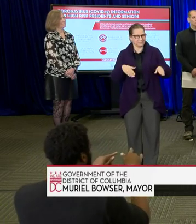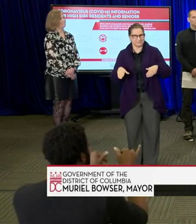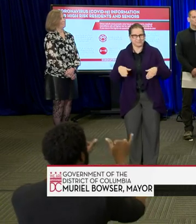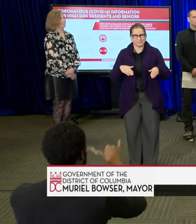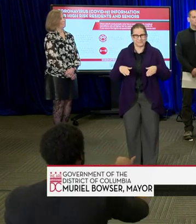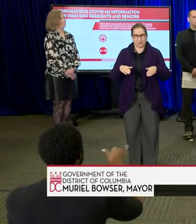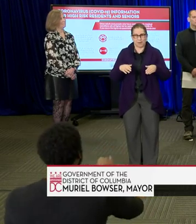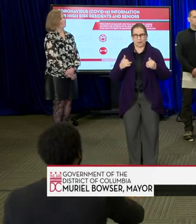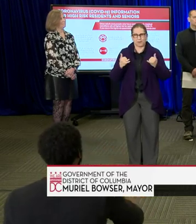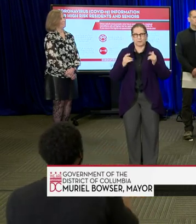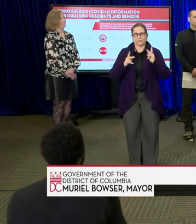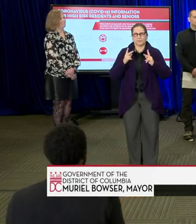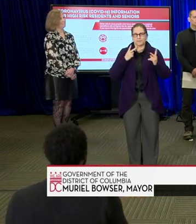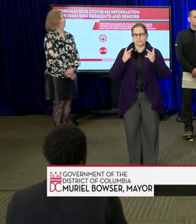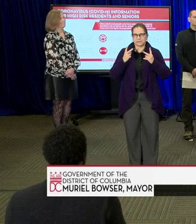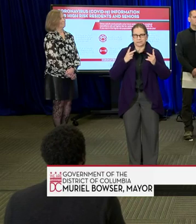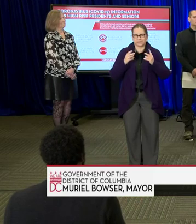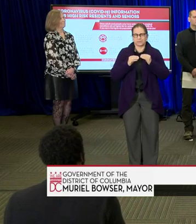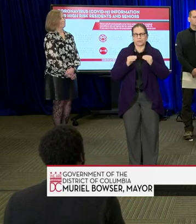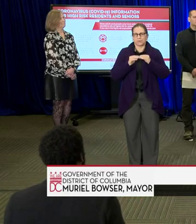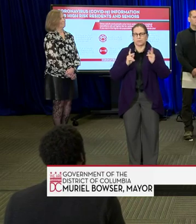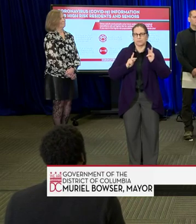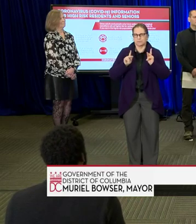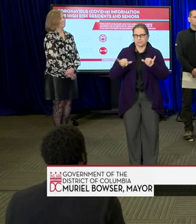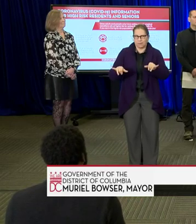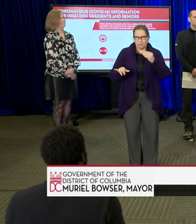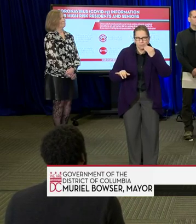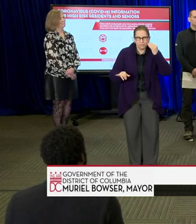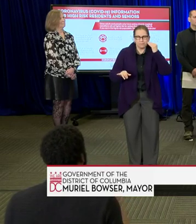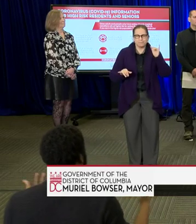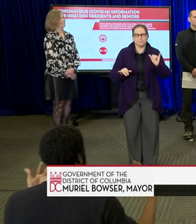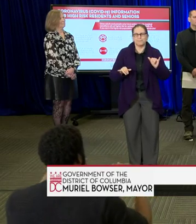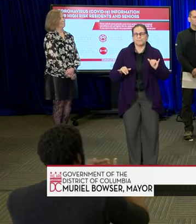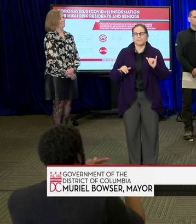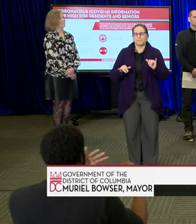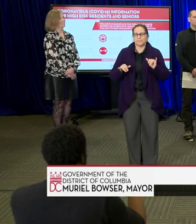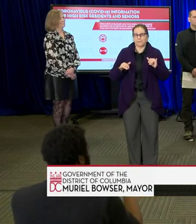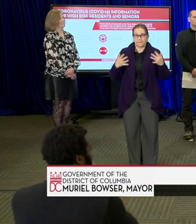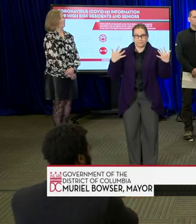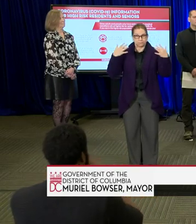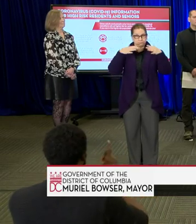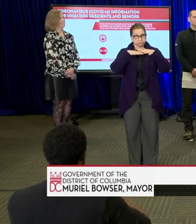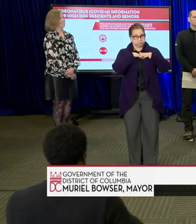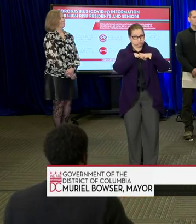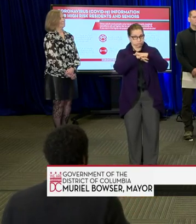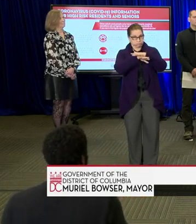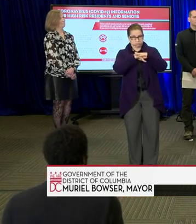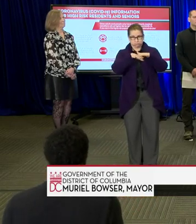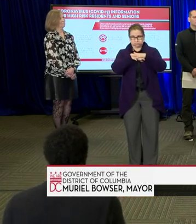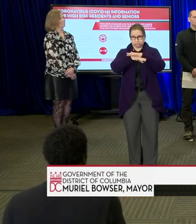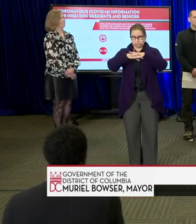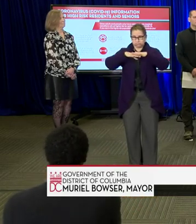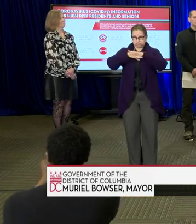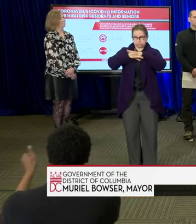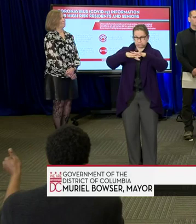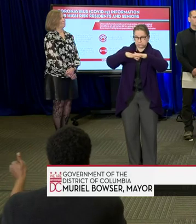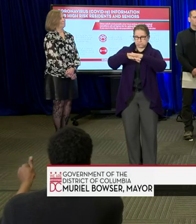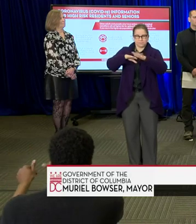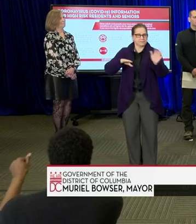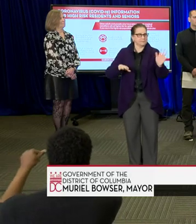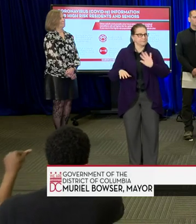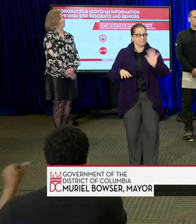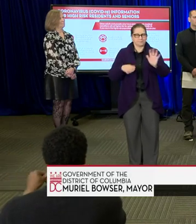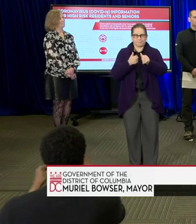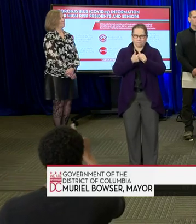open street for what you're doing. Just stay away from the tidal basin, because too many people have